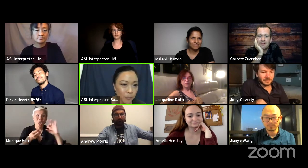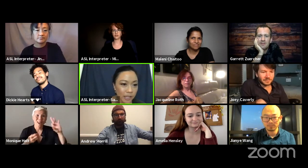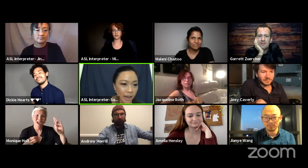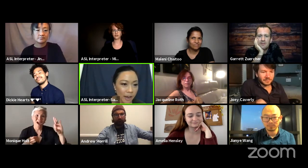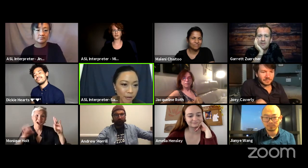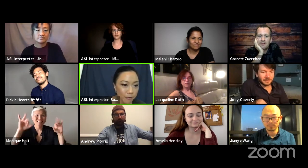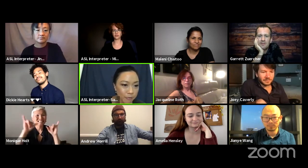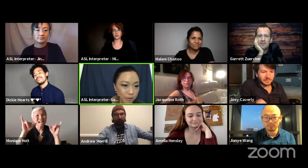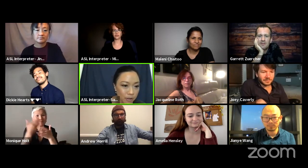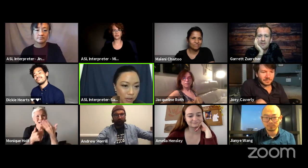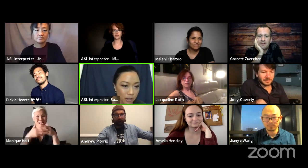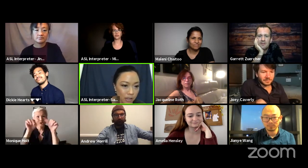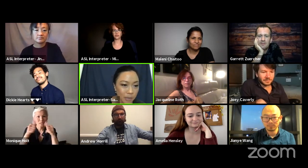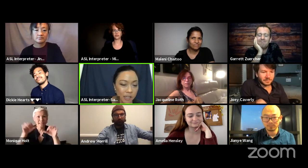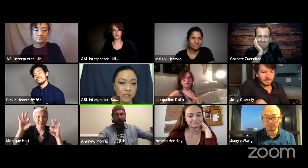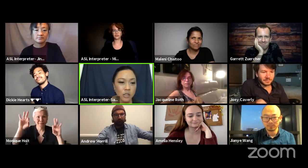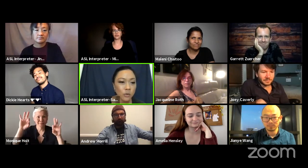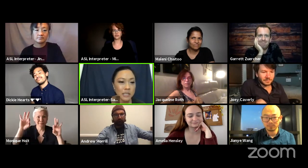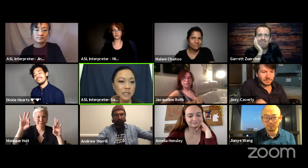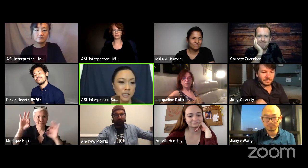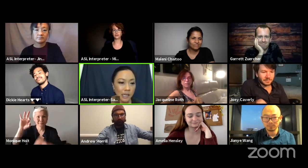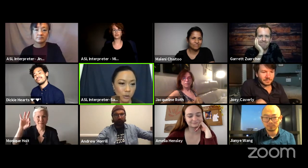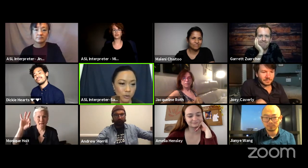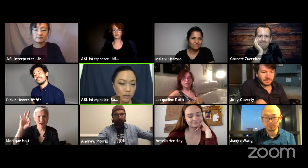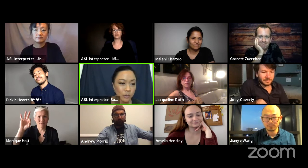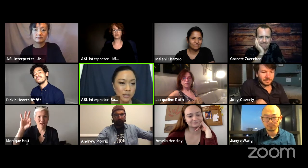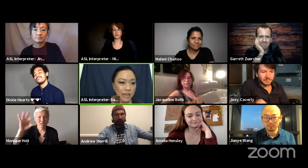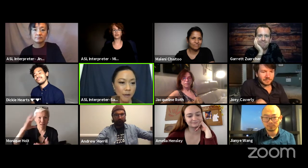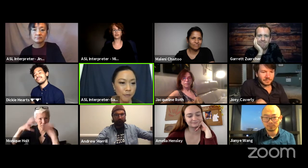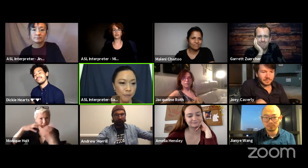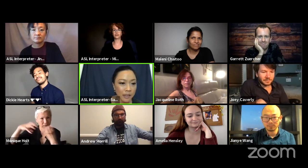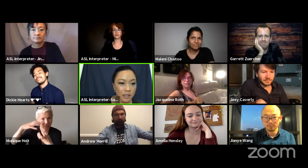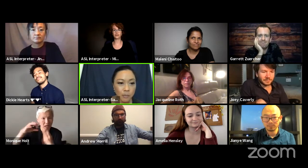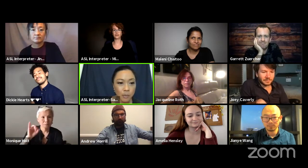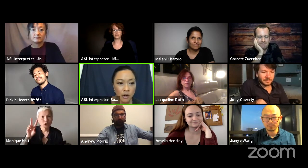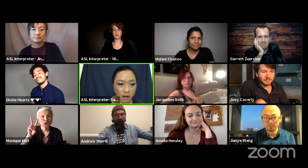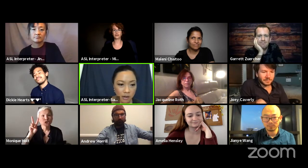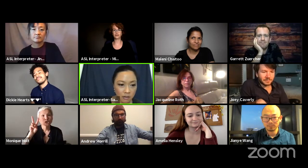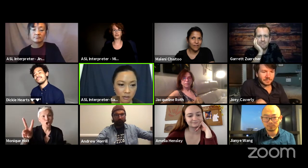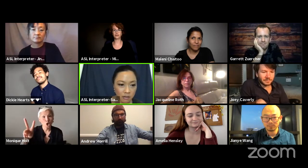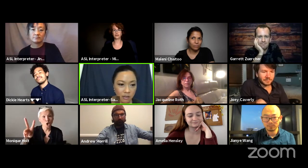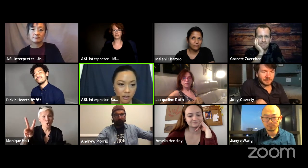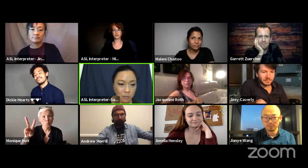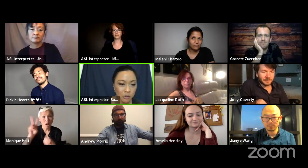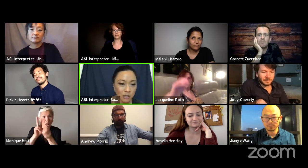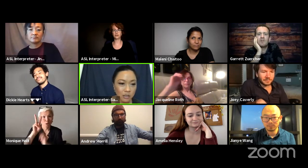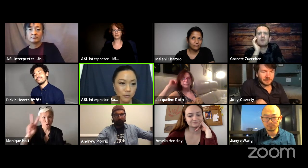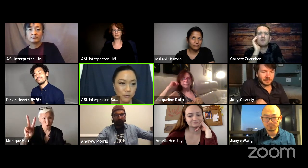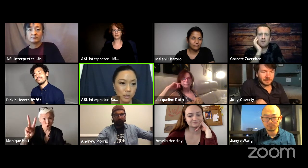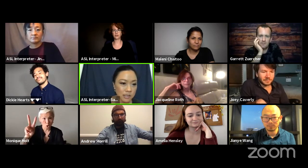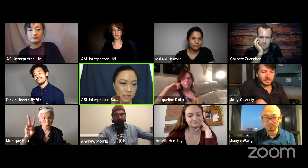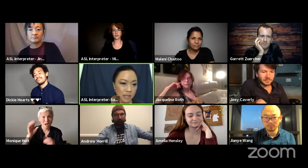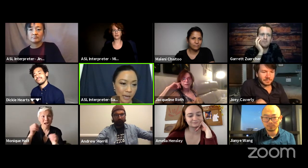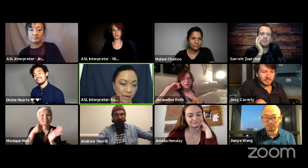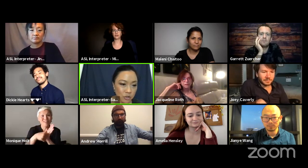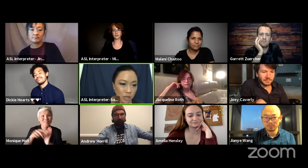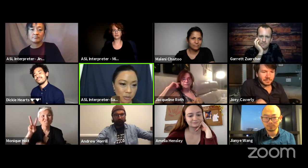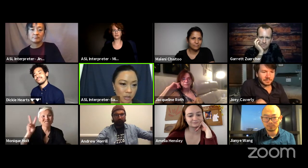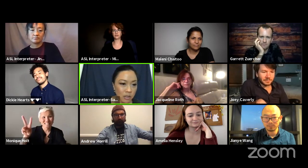but F, it wasn't yellow. It was F and the number 9 that people can get confused because it's the same hand shape.